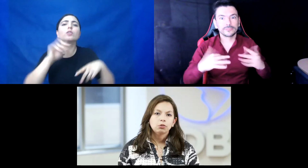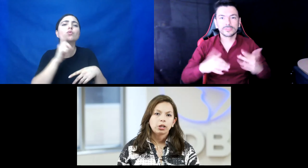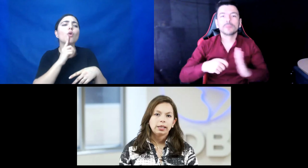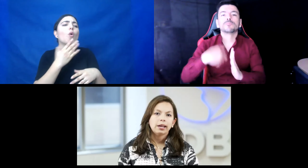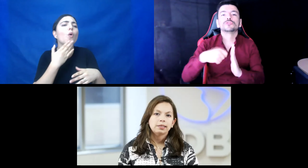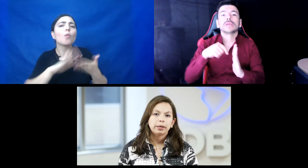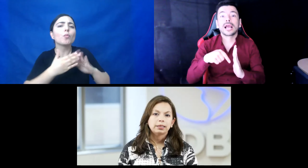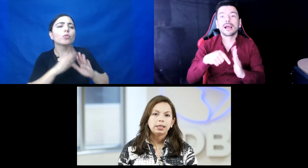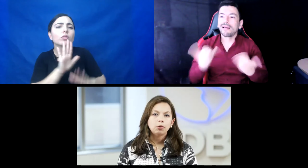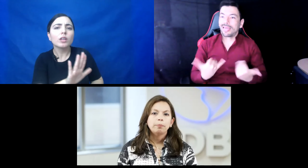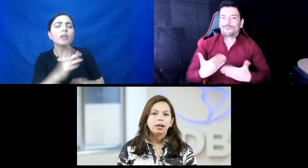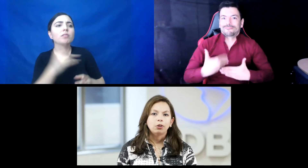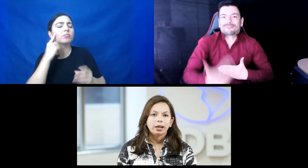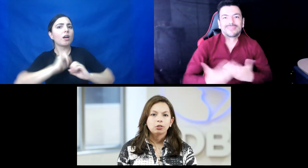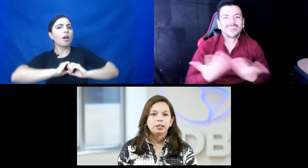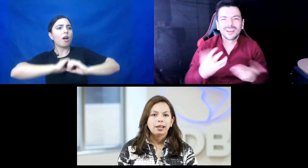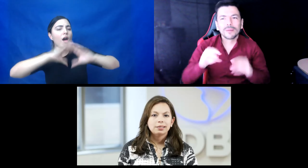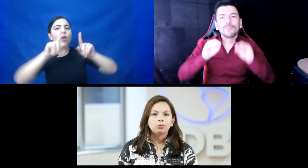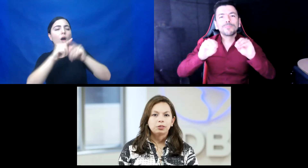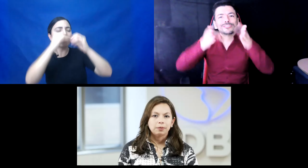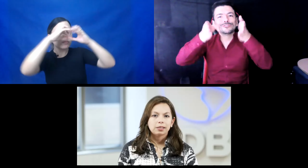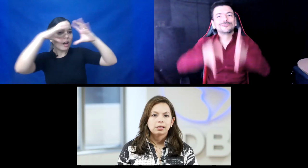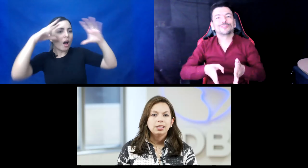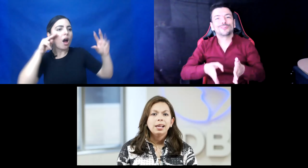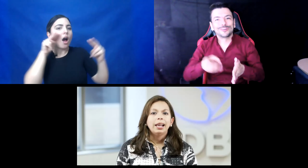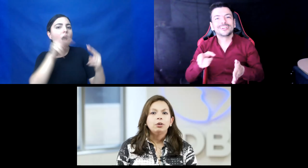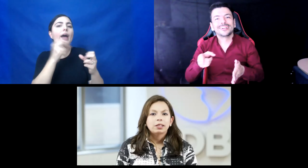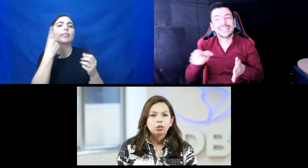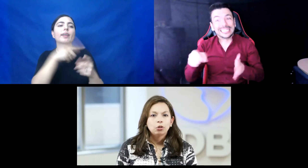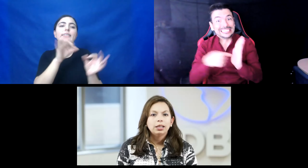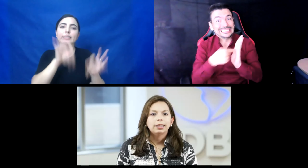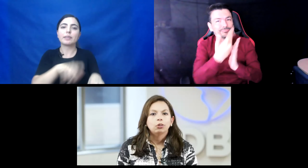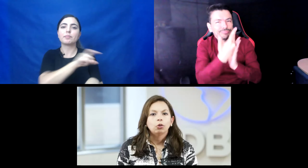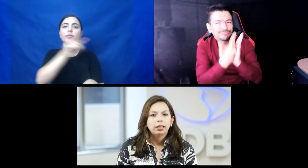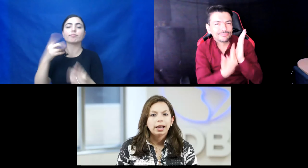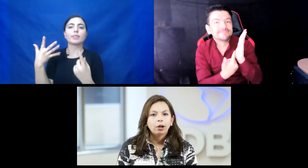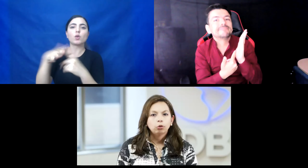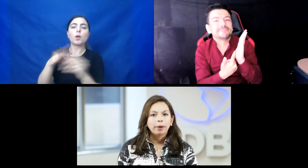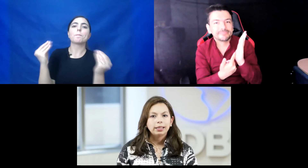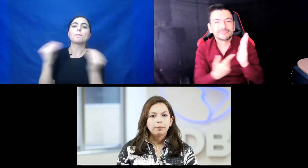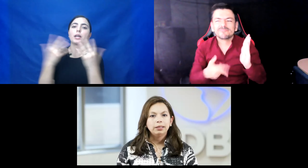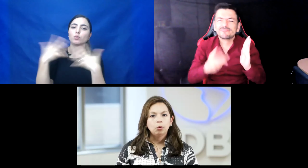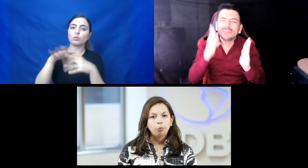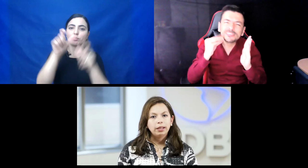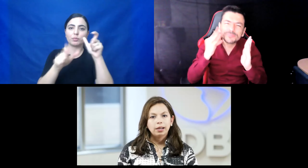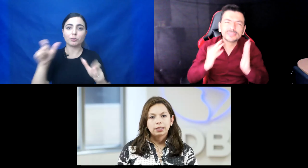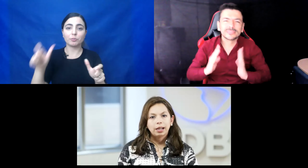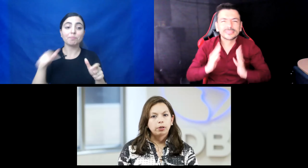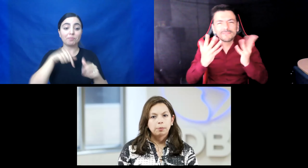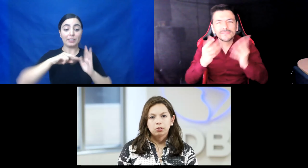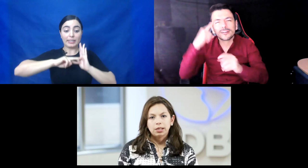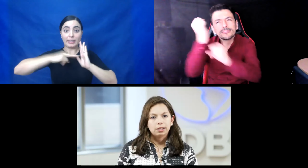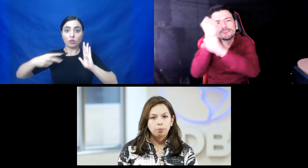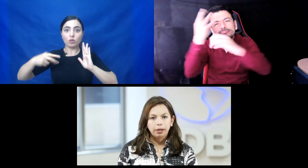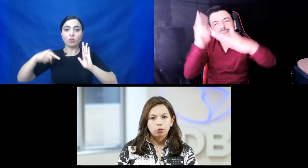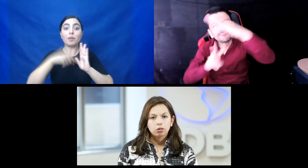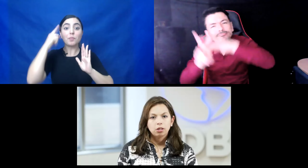professor of the same school. And we need to understand the reality of deaf persons so that we can create better, more inclusive societies.